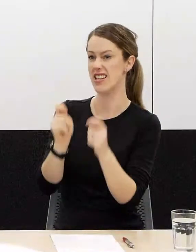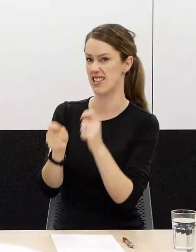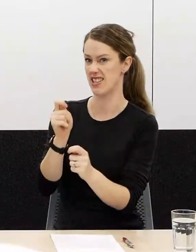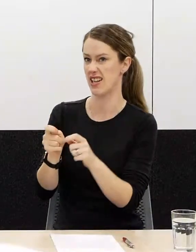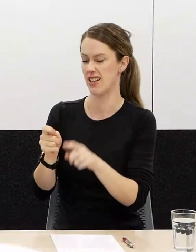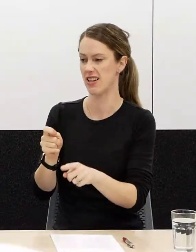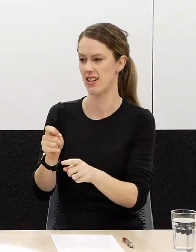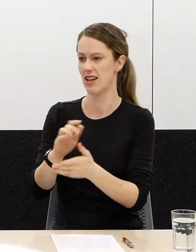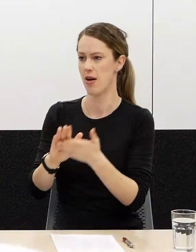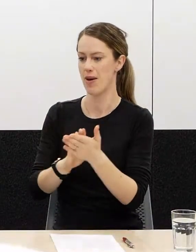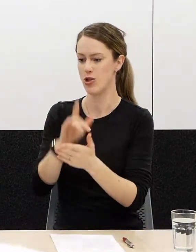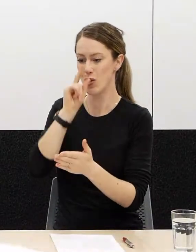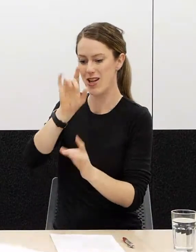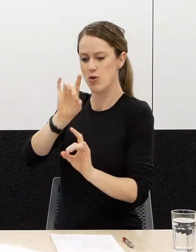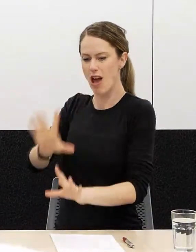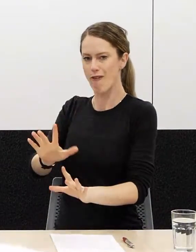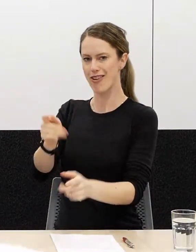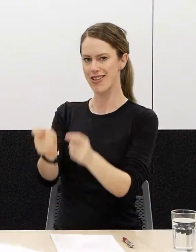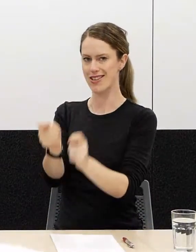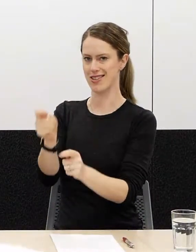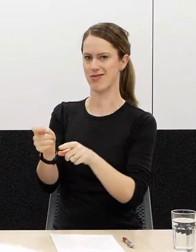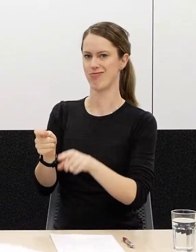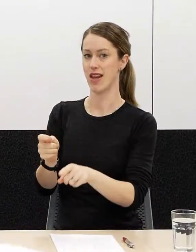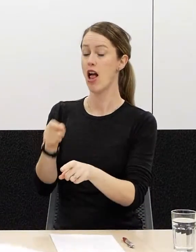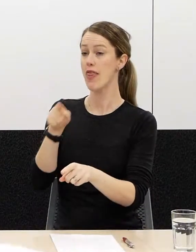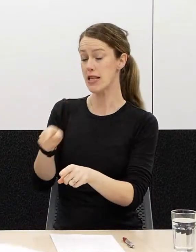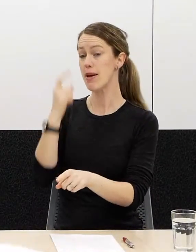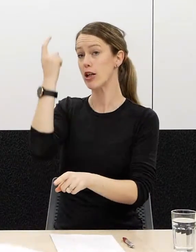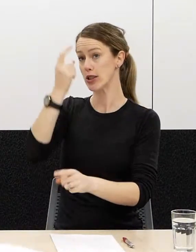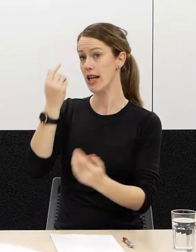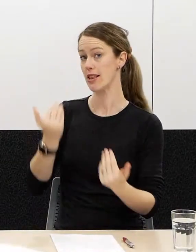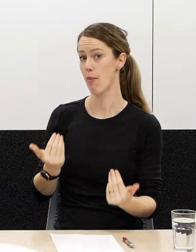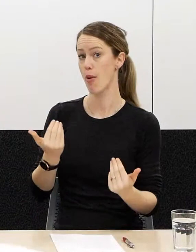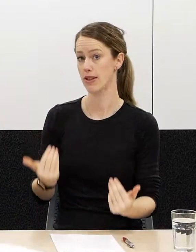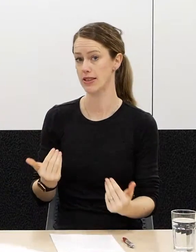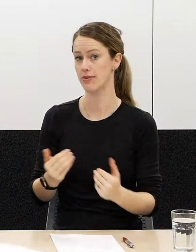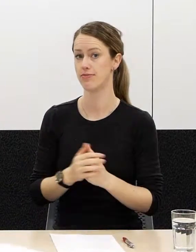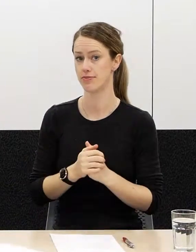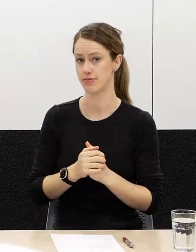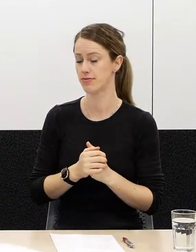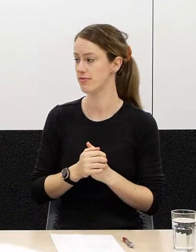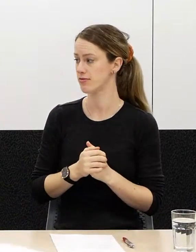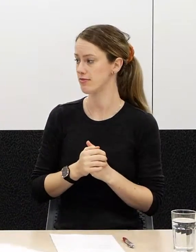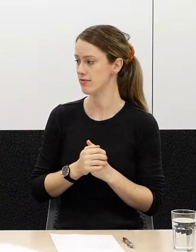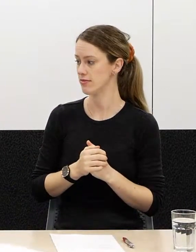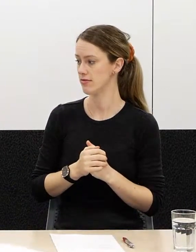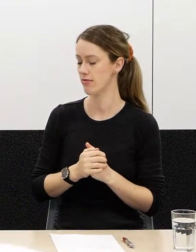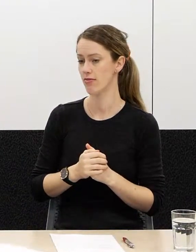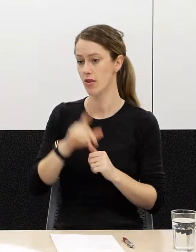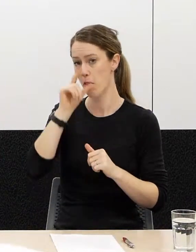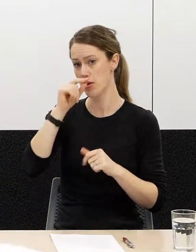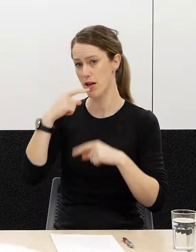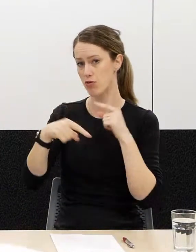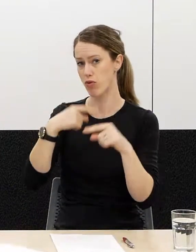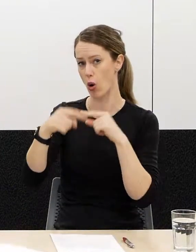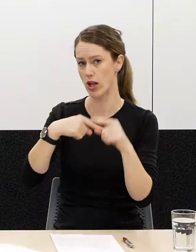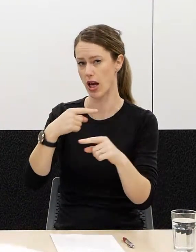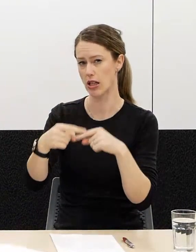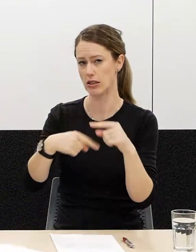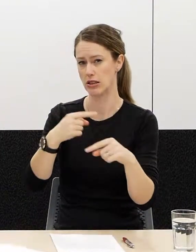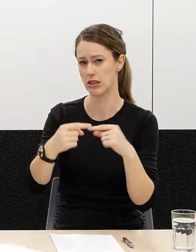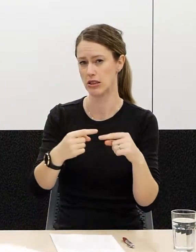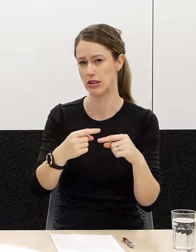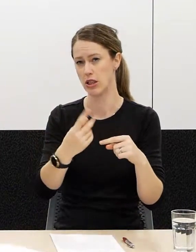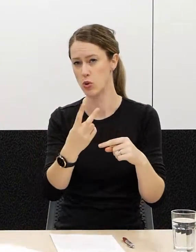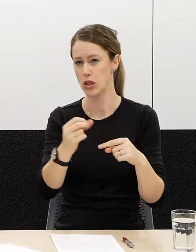also allowing self-testing. So these things are being considered and maybe being rolled out in